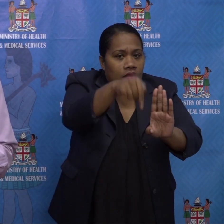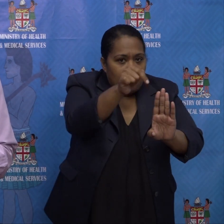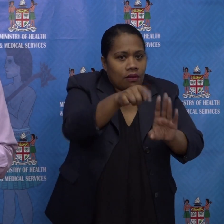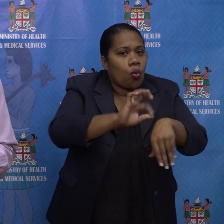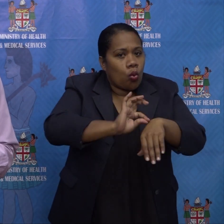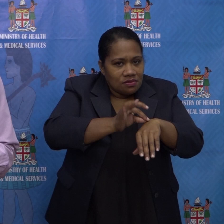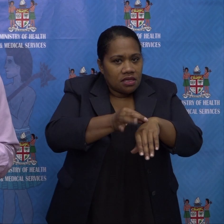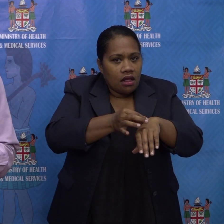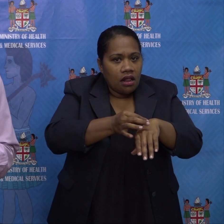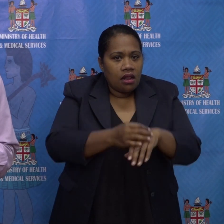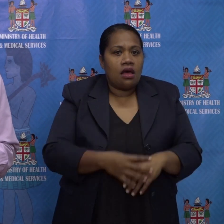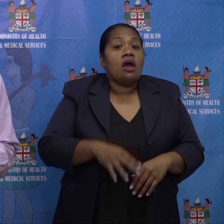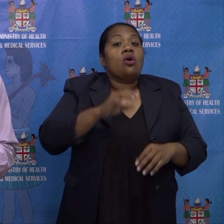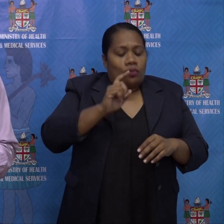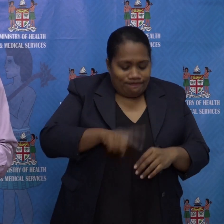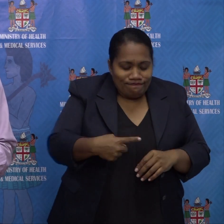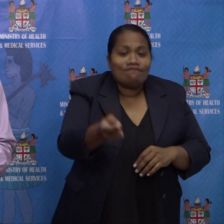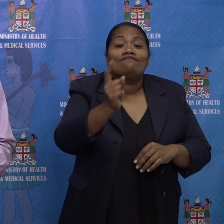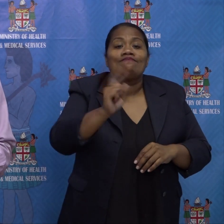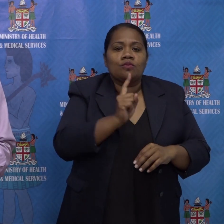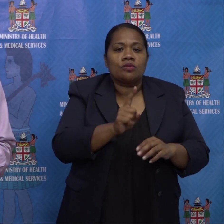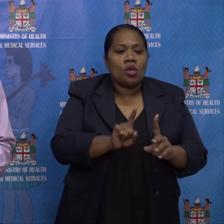tracing continues.